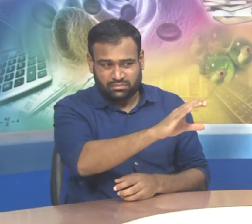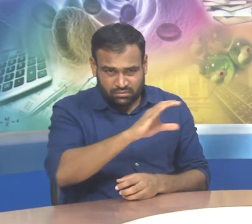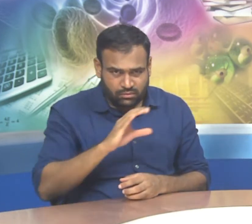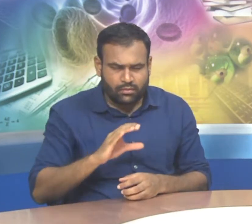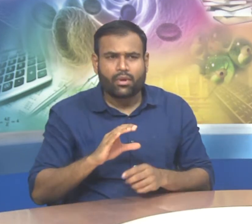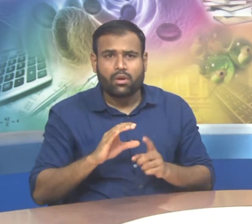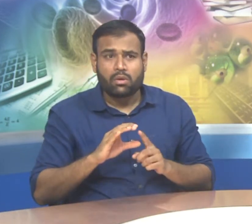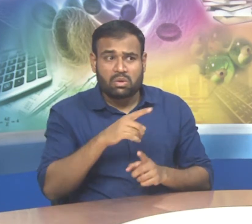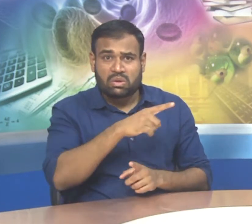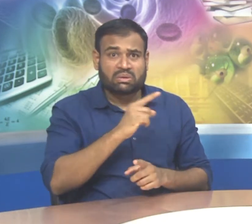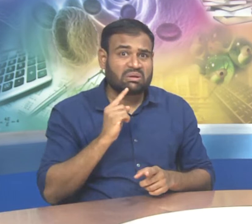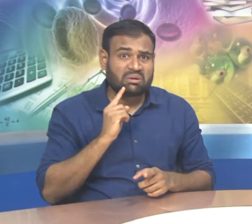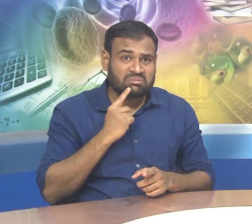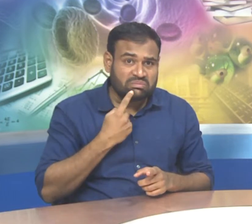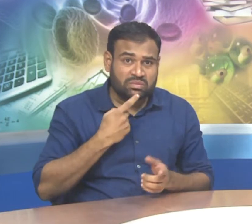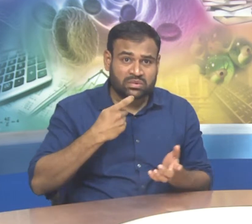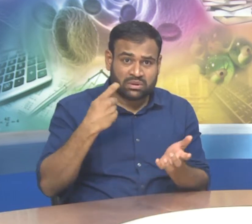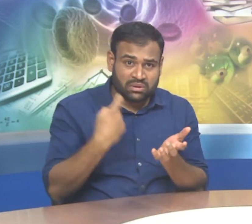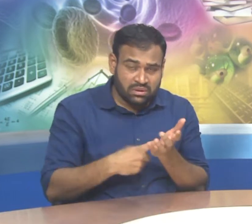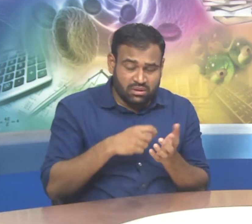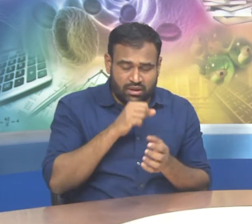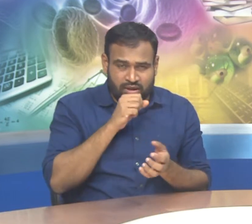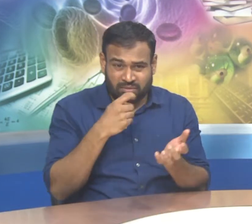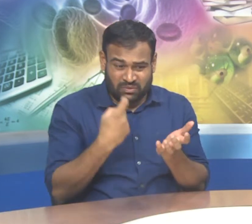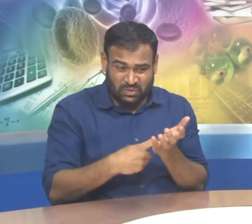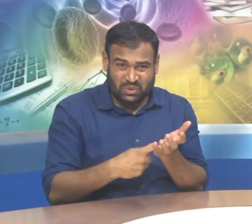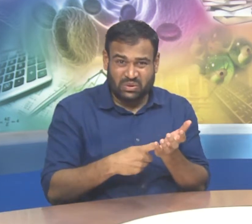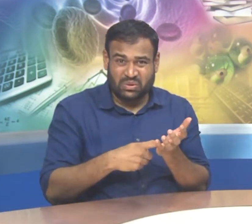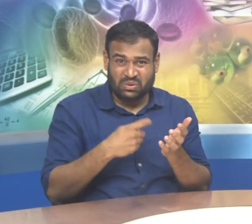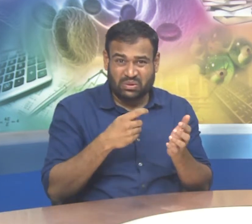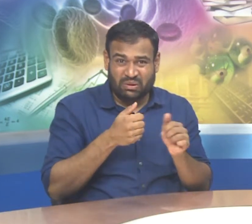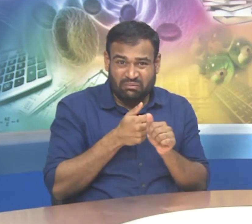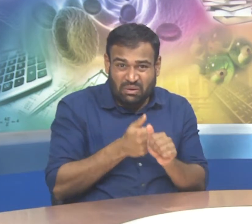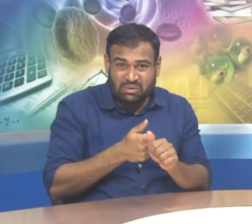in terms of process of recovery of loan.